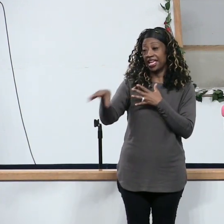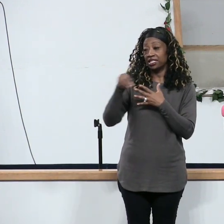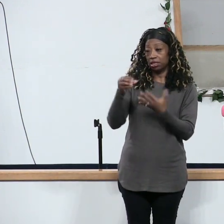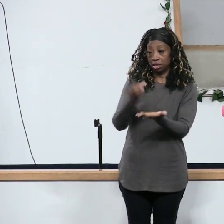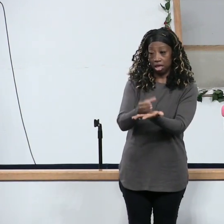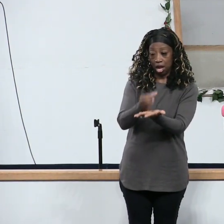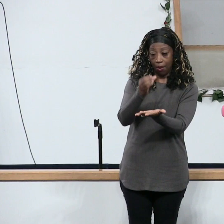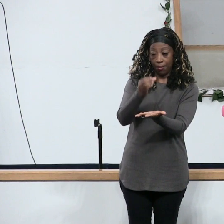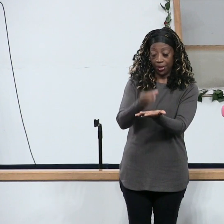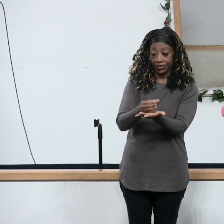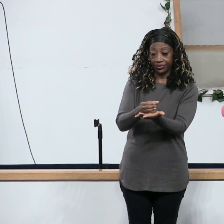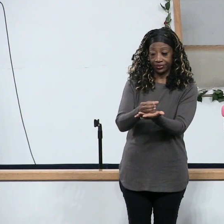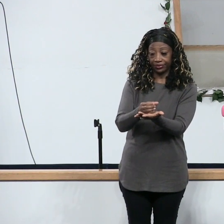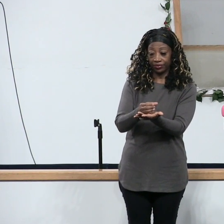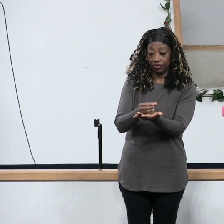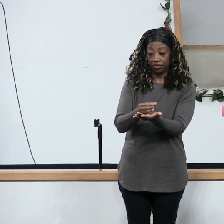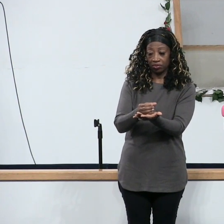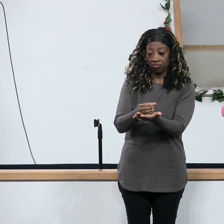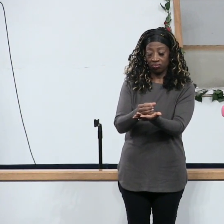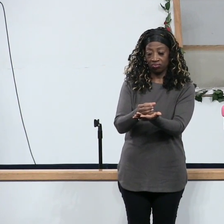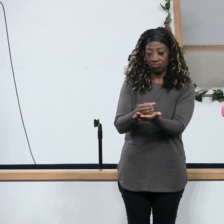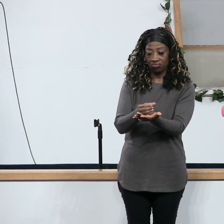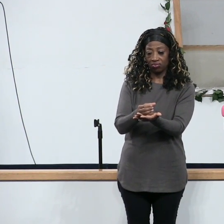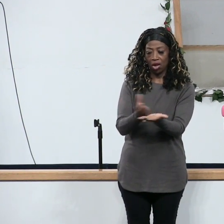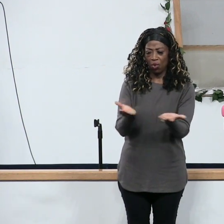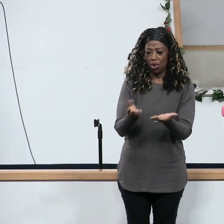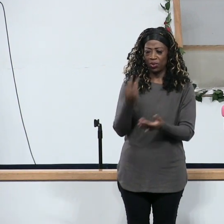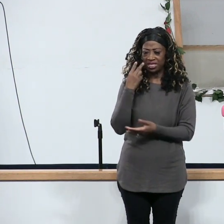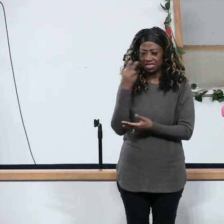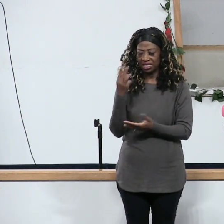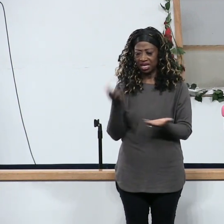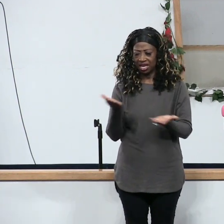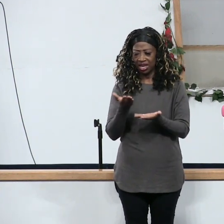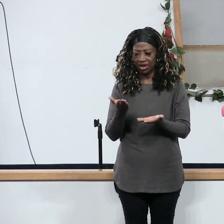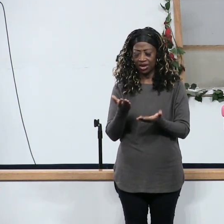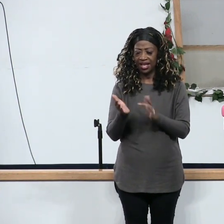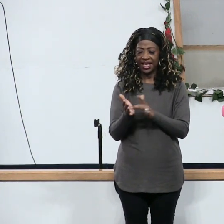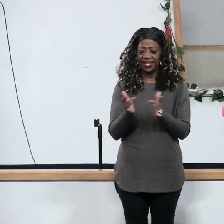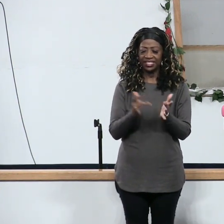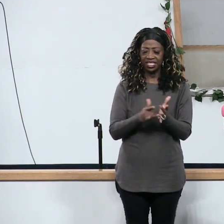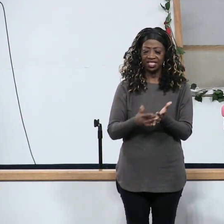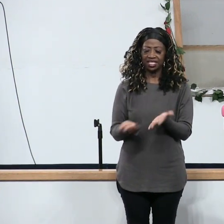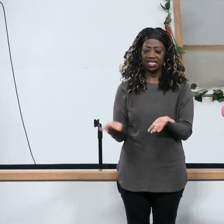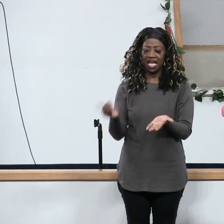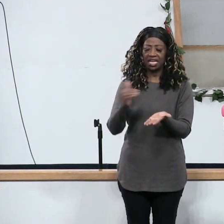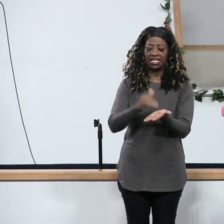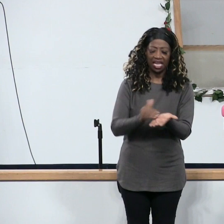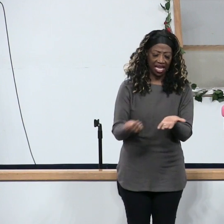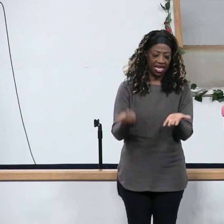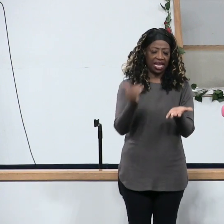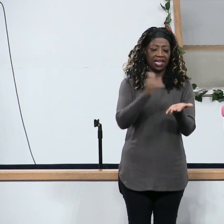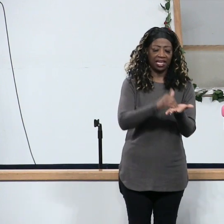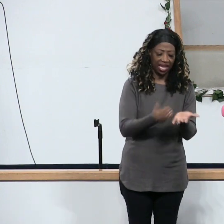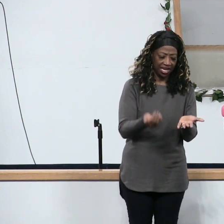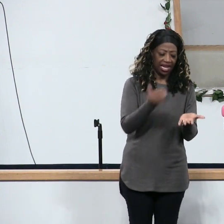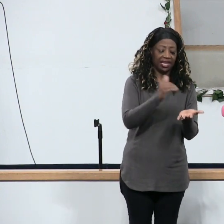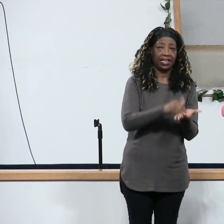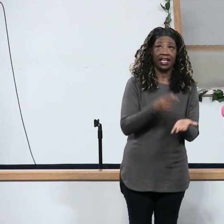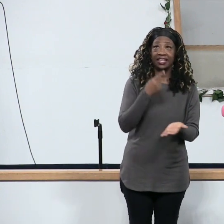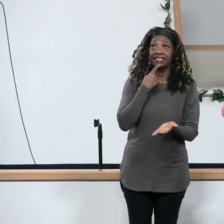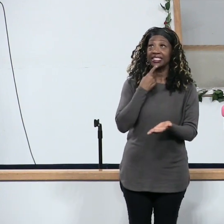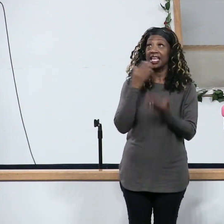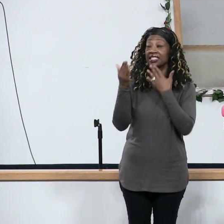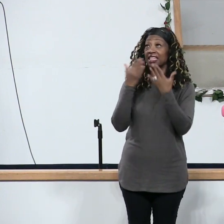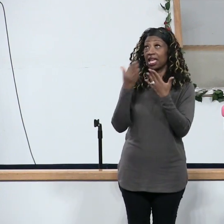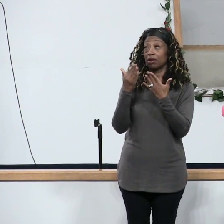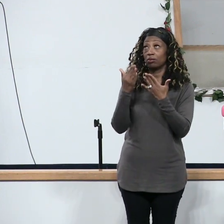cup. What we see here is that Jesus repeatedly gives thanks, and he is thankful for a couple